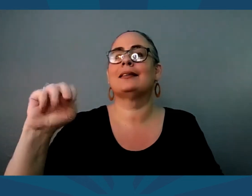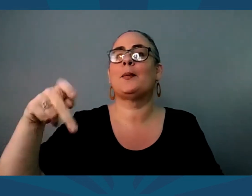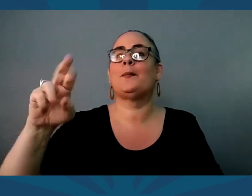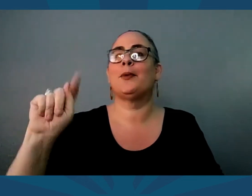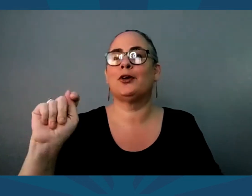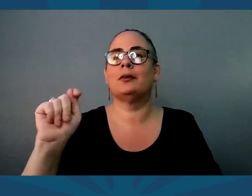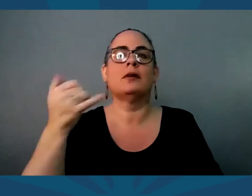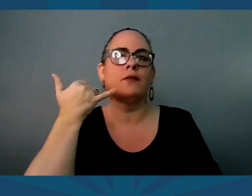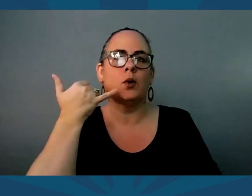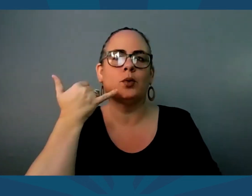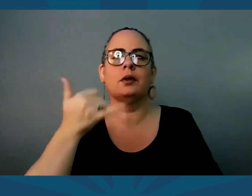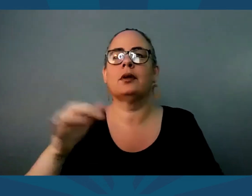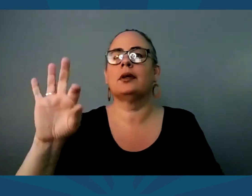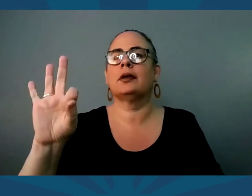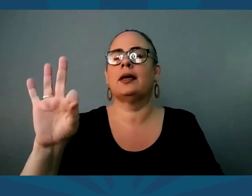Alan Tempert,